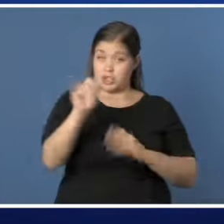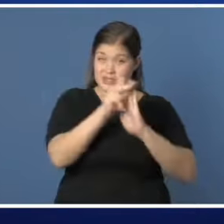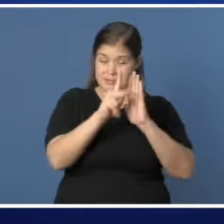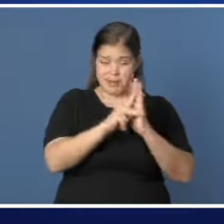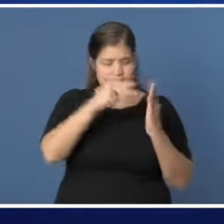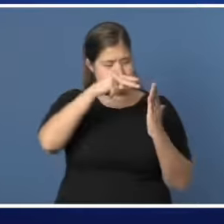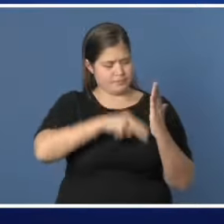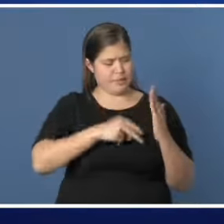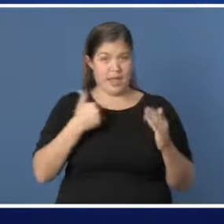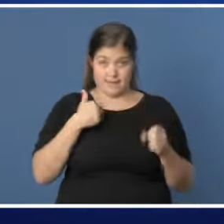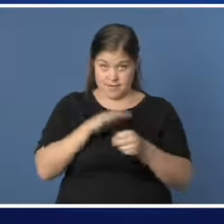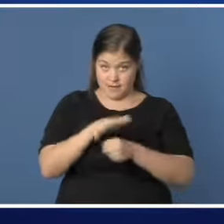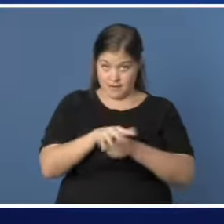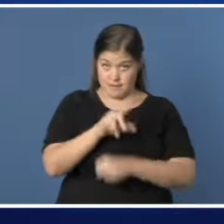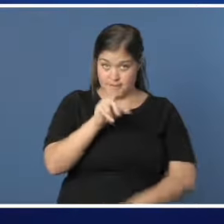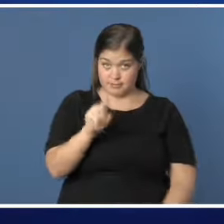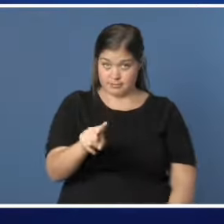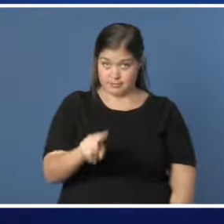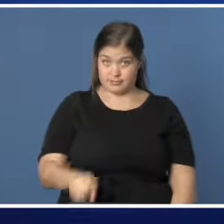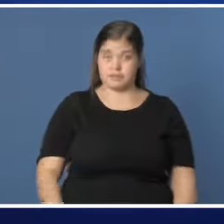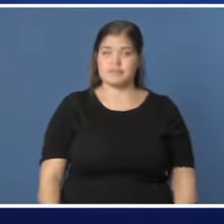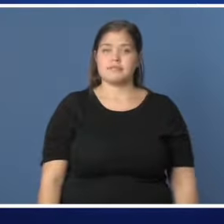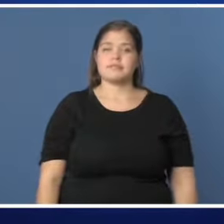Check if you have adequate insurance coverage.